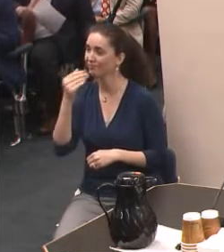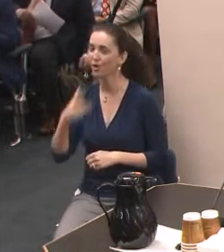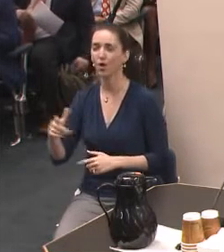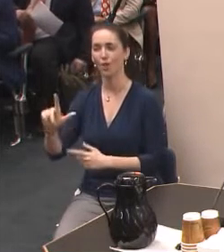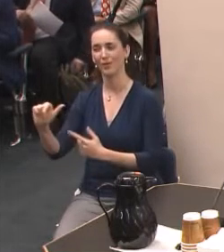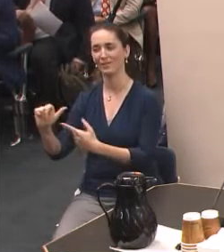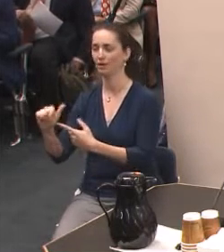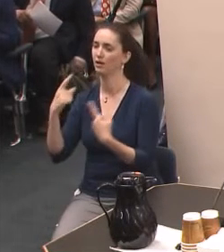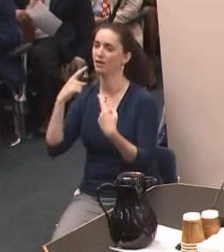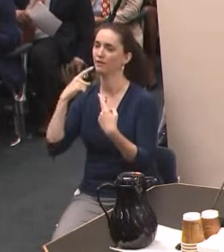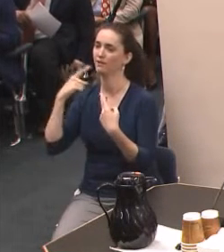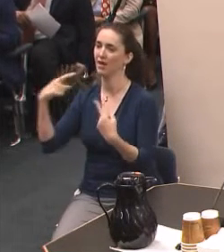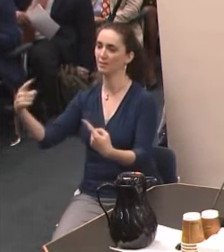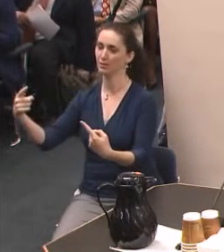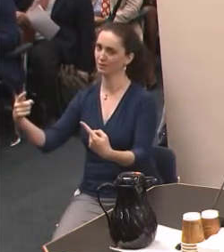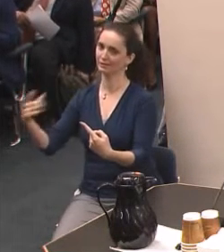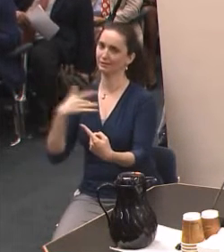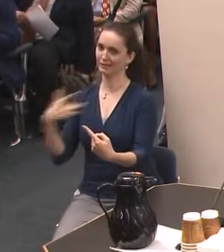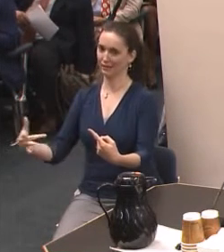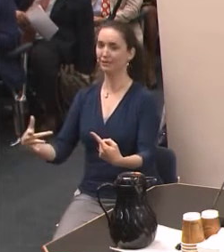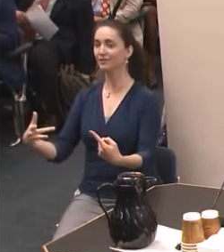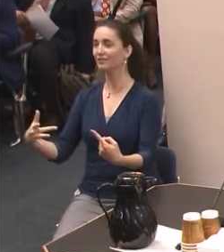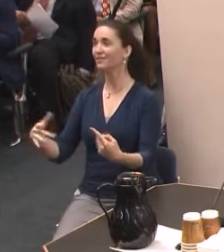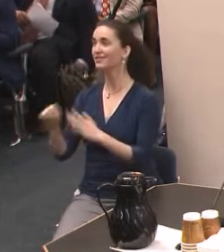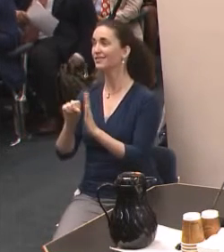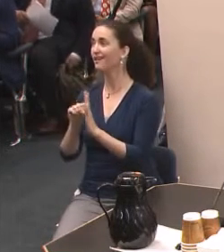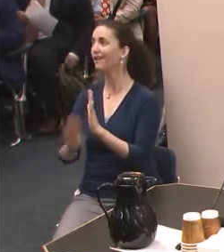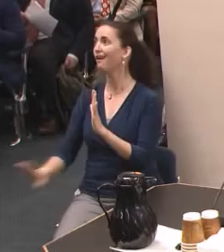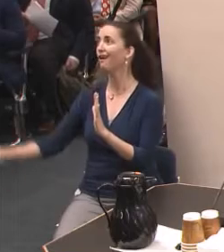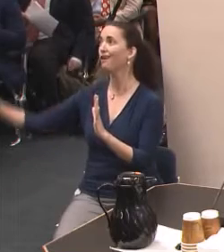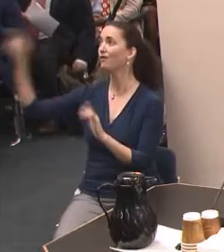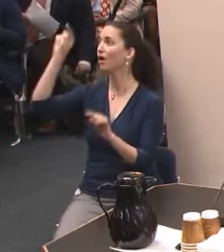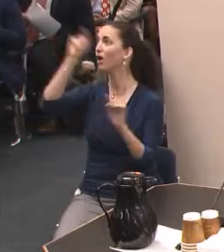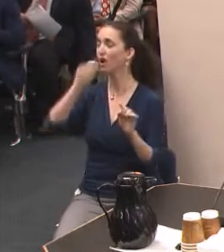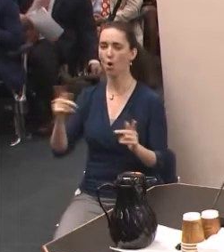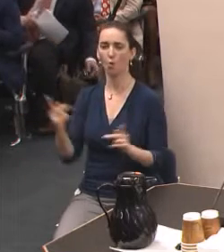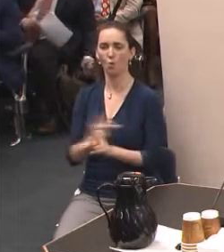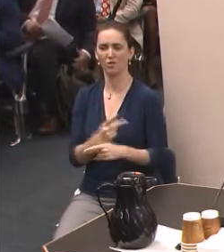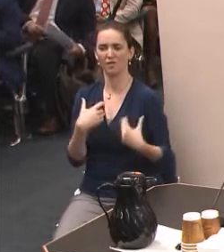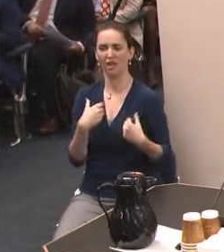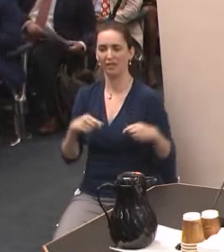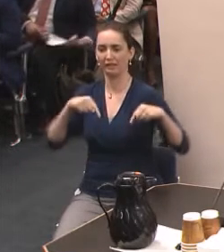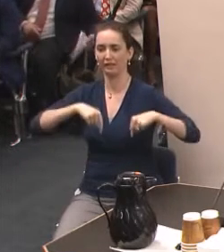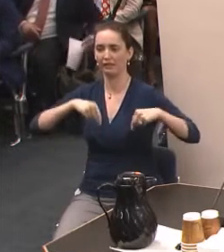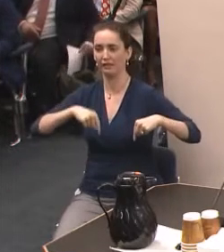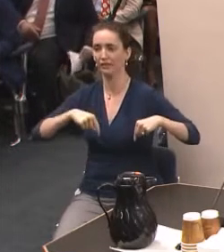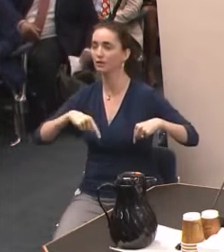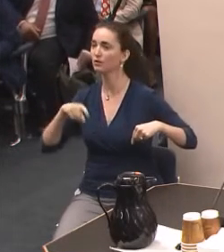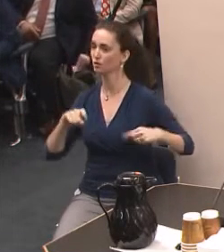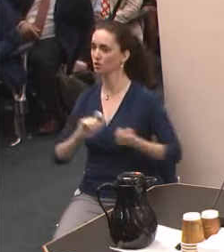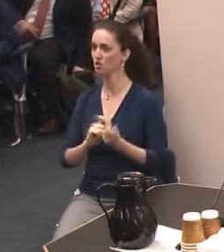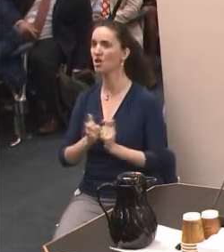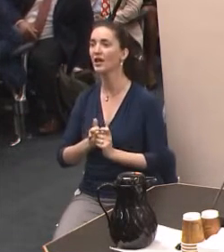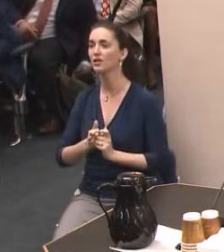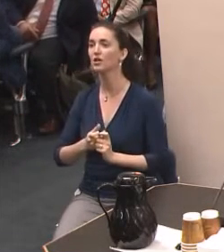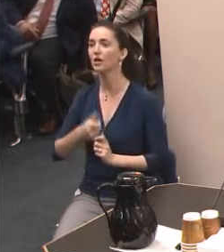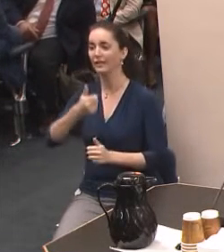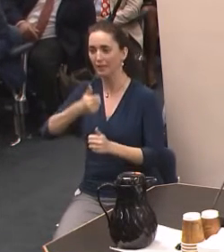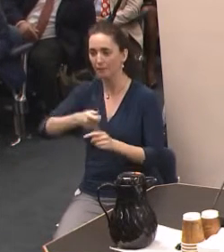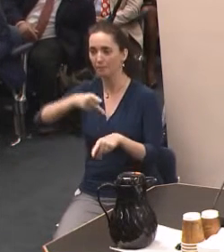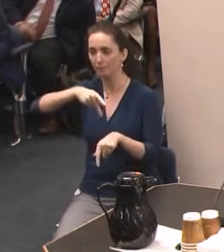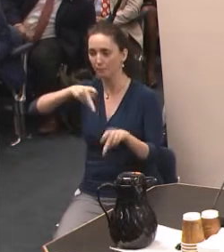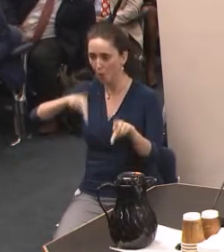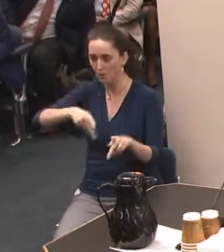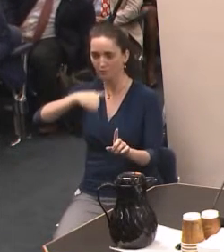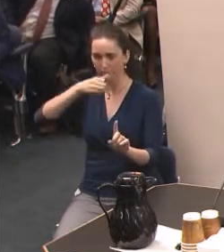as the unhealthiest state needs to change. And one person at a time, we can do that. Yes, our corner of the